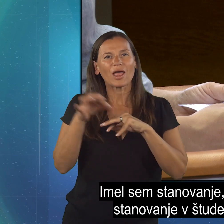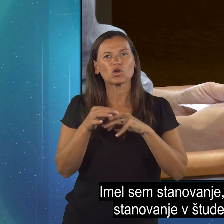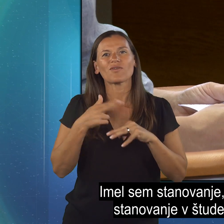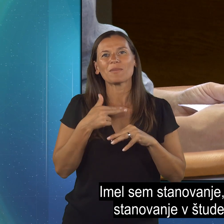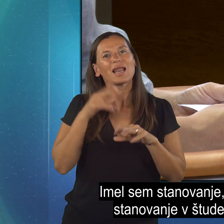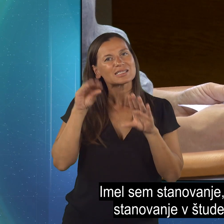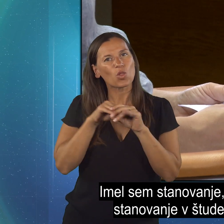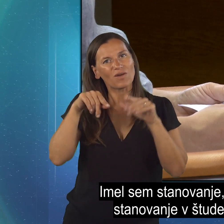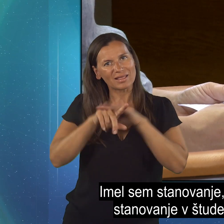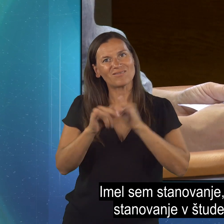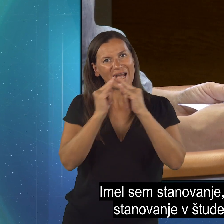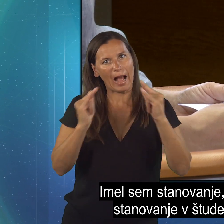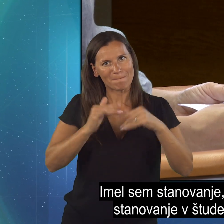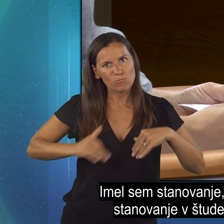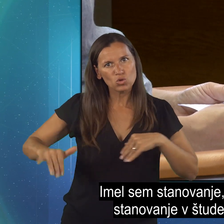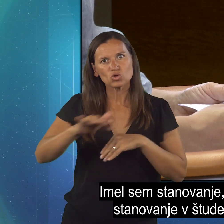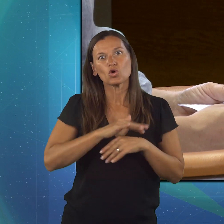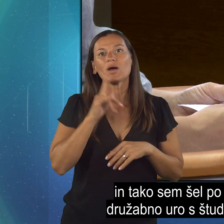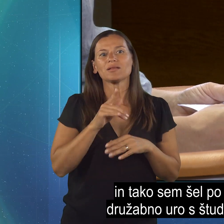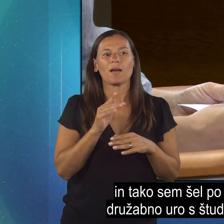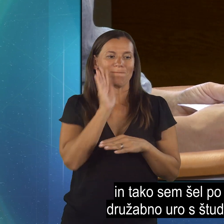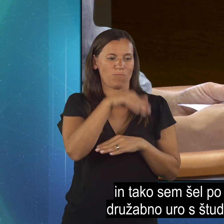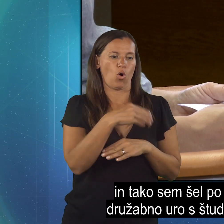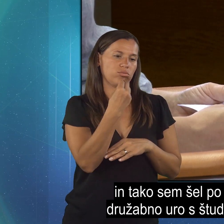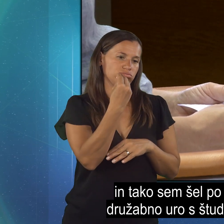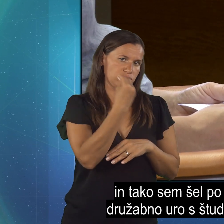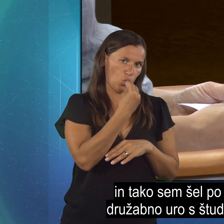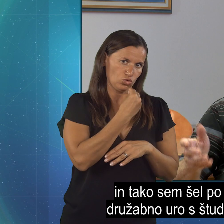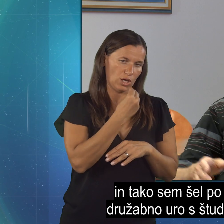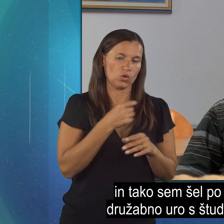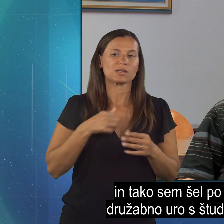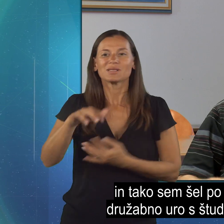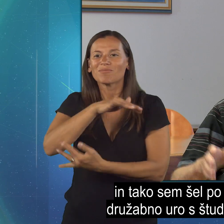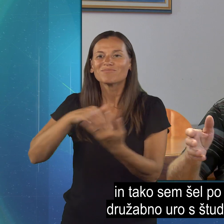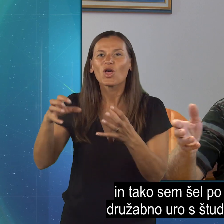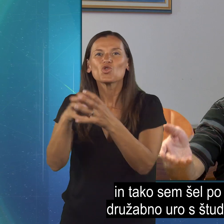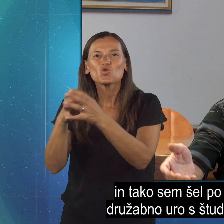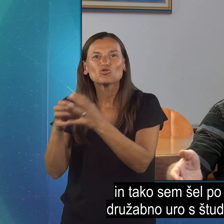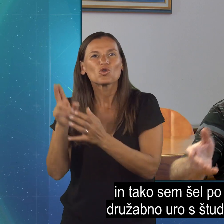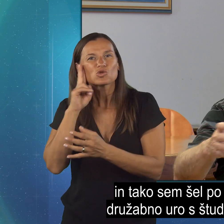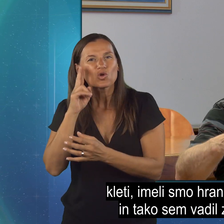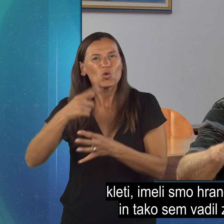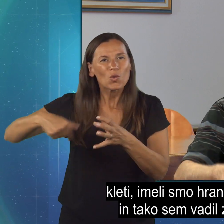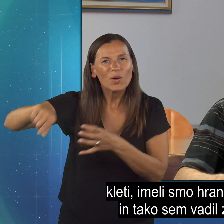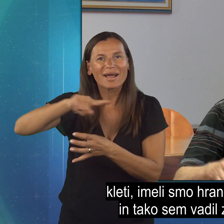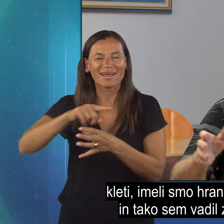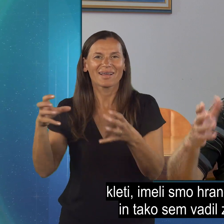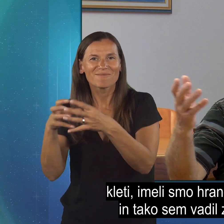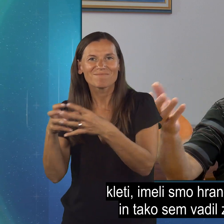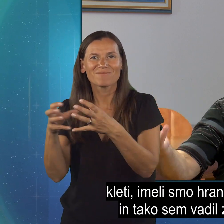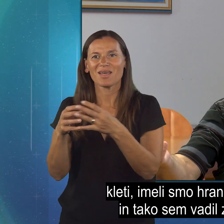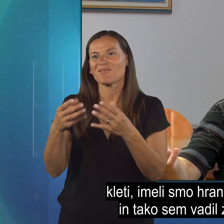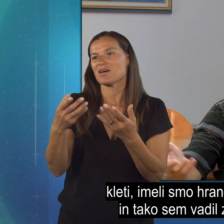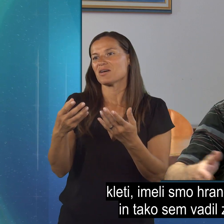apartment on campus, and so after class I would go to the social hour with students, sit down in the